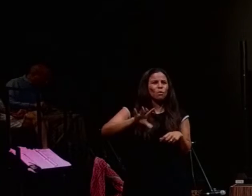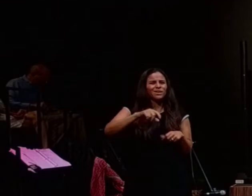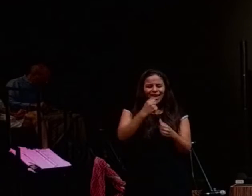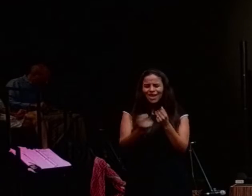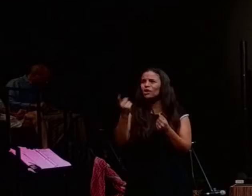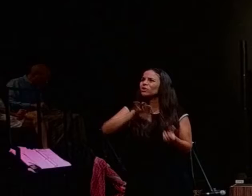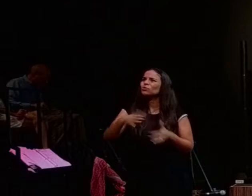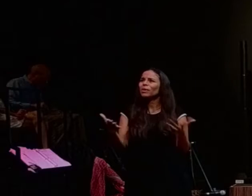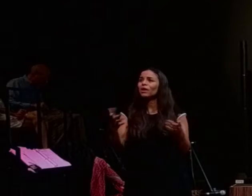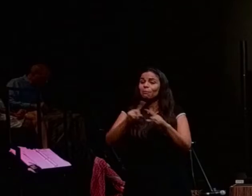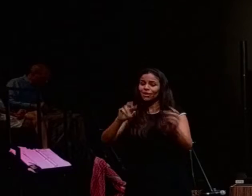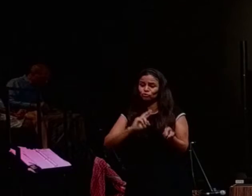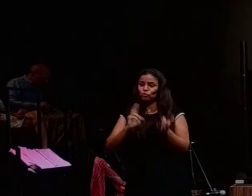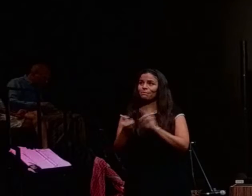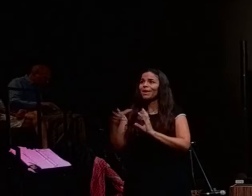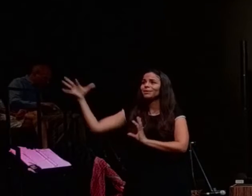to repentance."